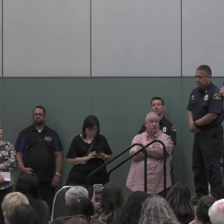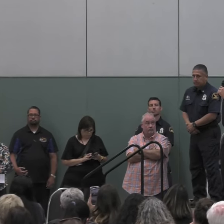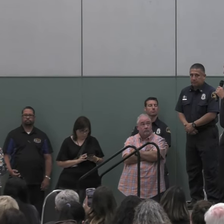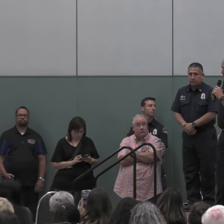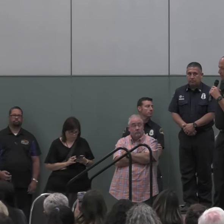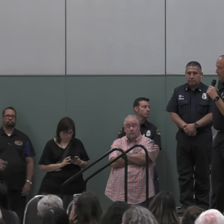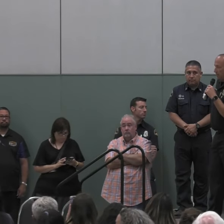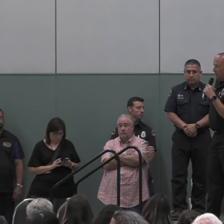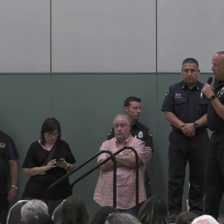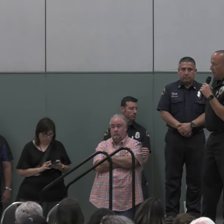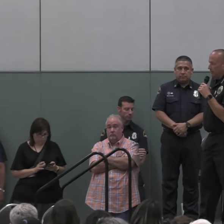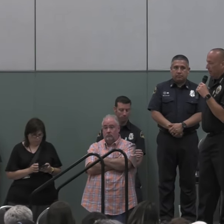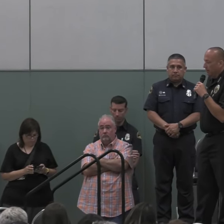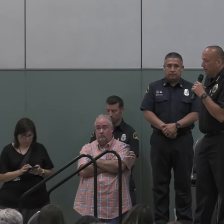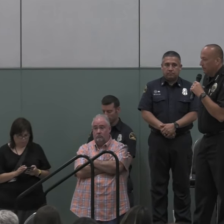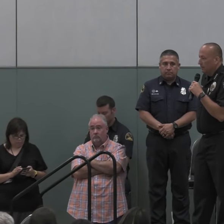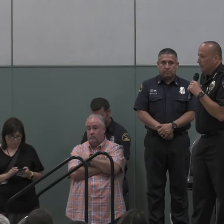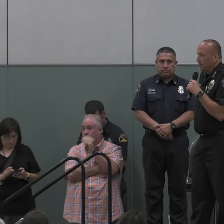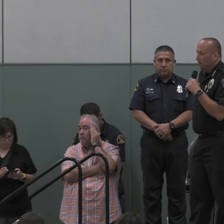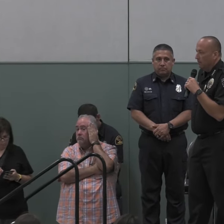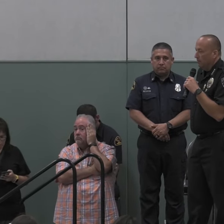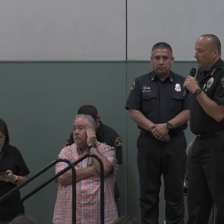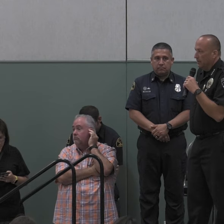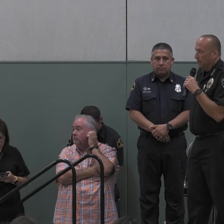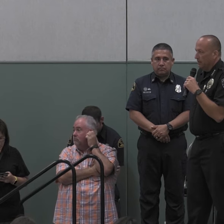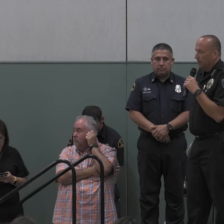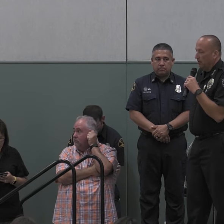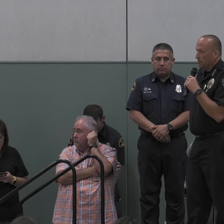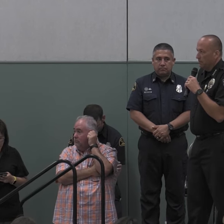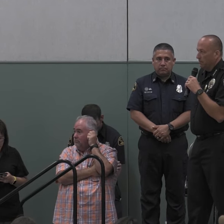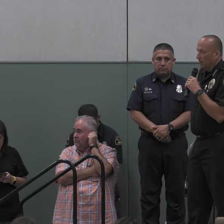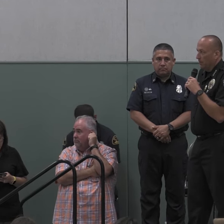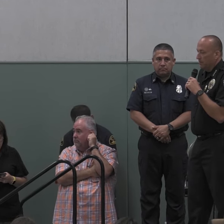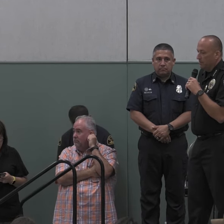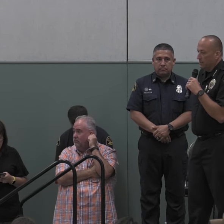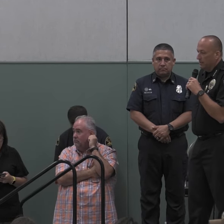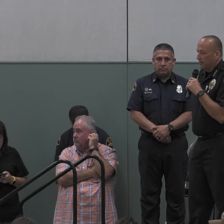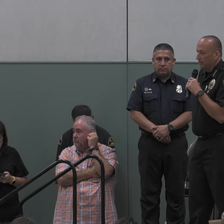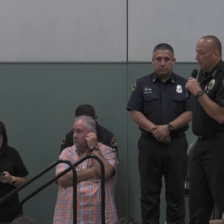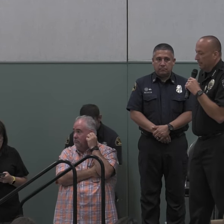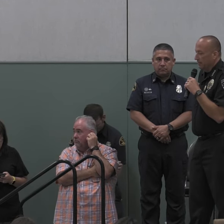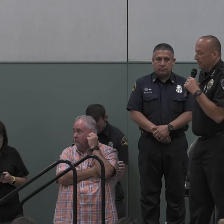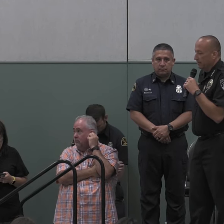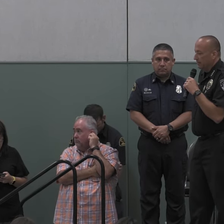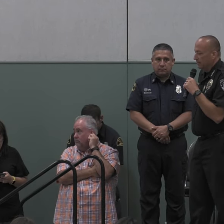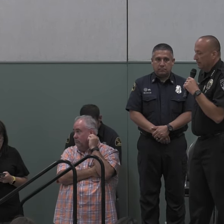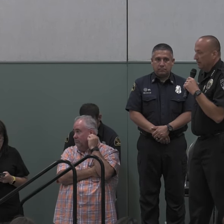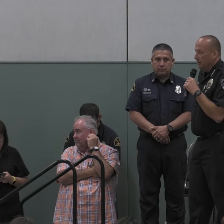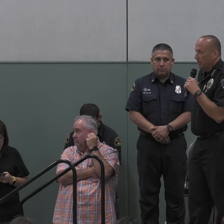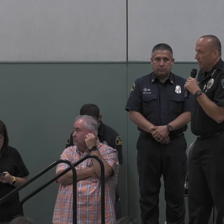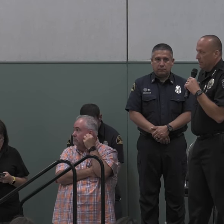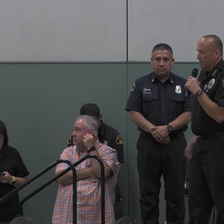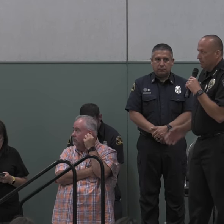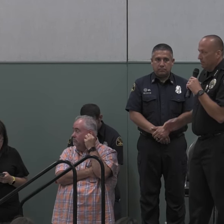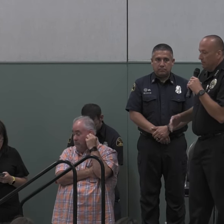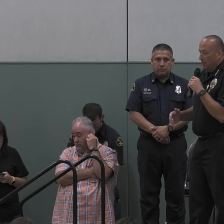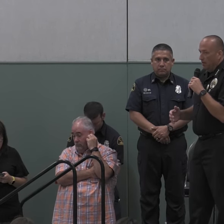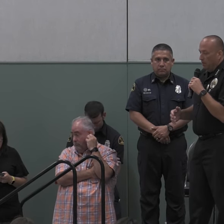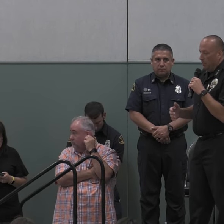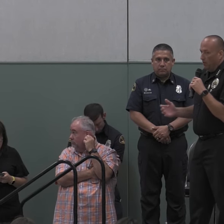We've reached out. This became a topic when Congressman McCarthy was here, and